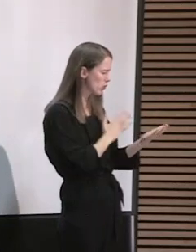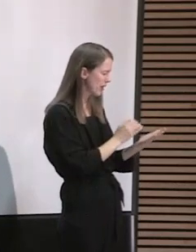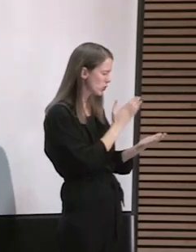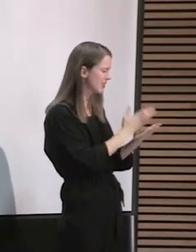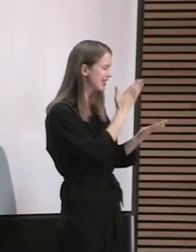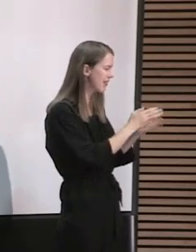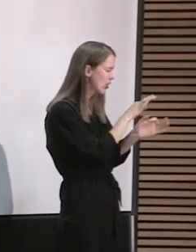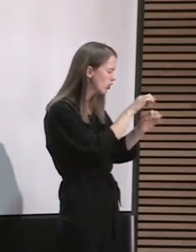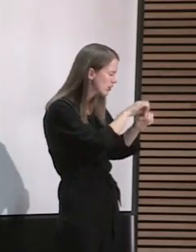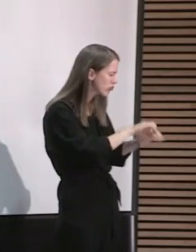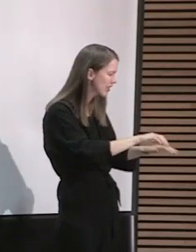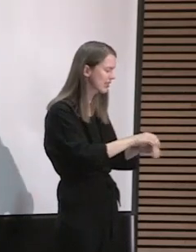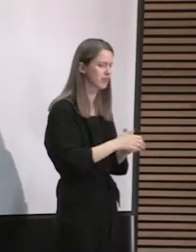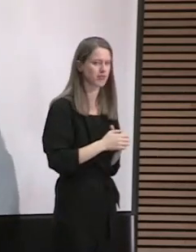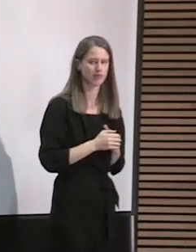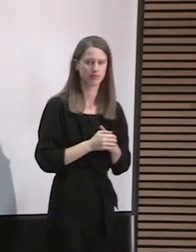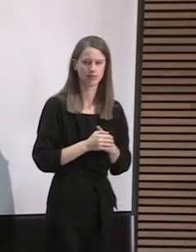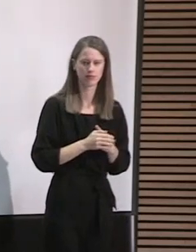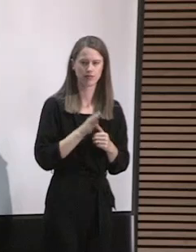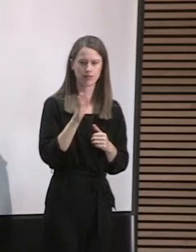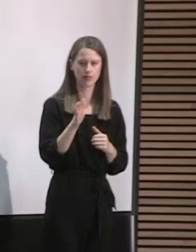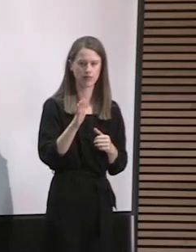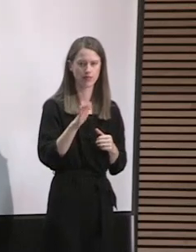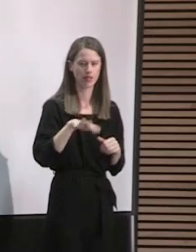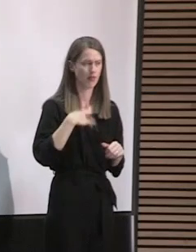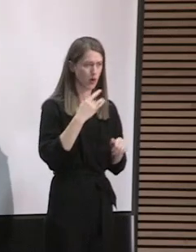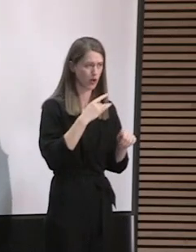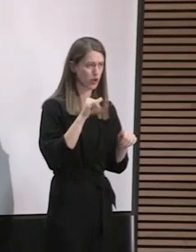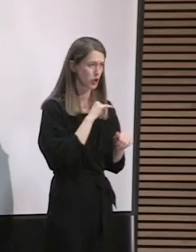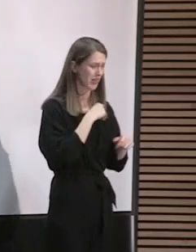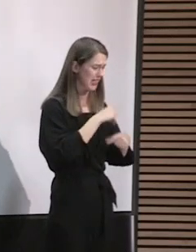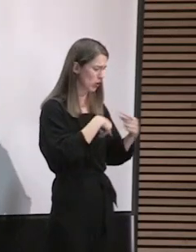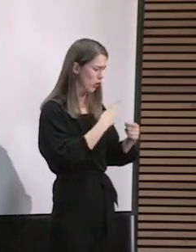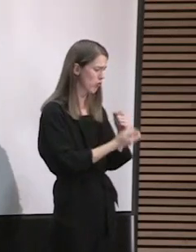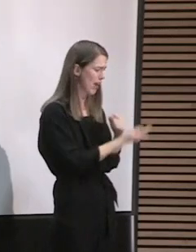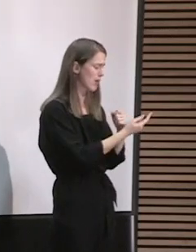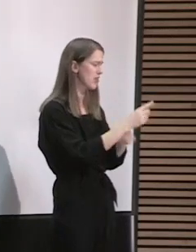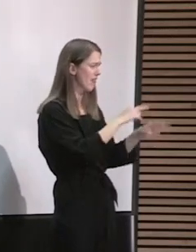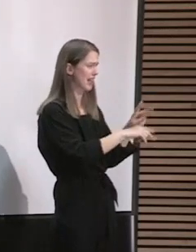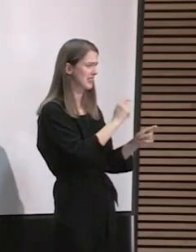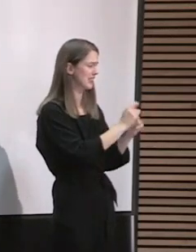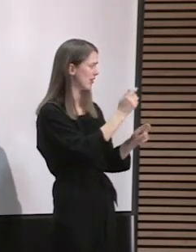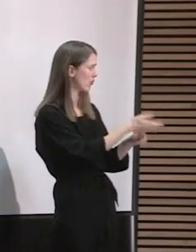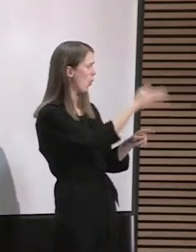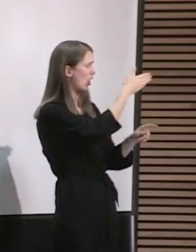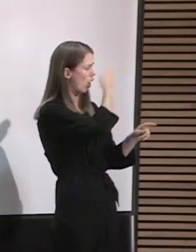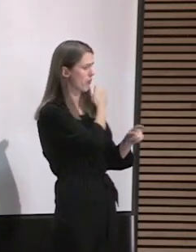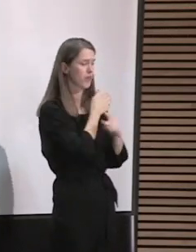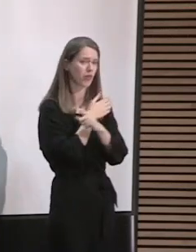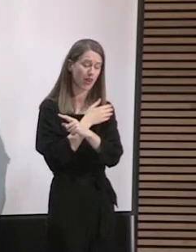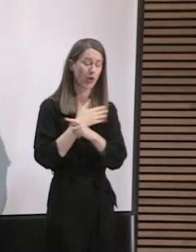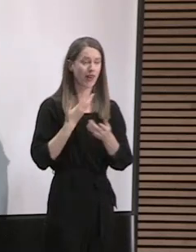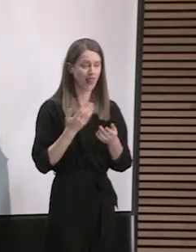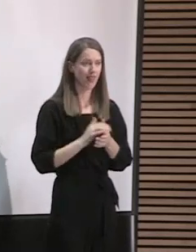this virus to ground. Would it have been better to keep that surveillance testing going throughout level 1? Look, you will have seen